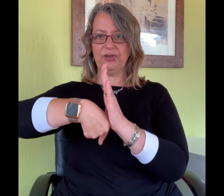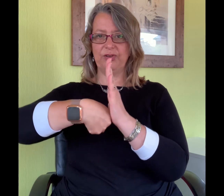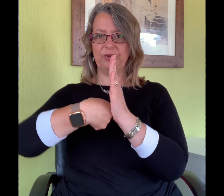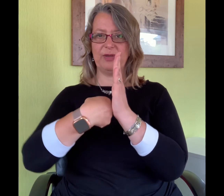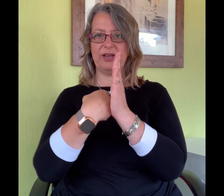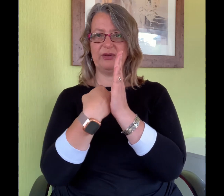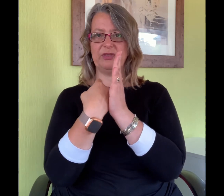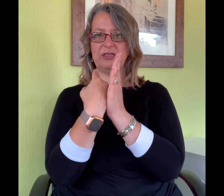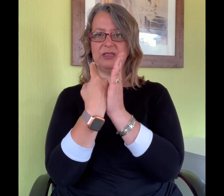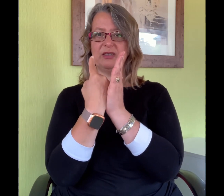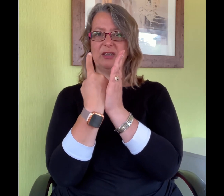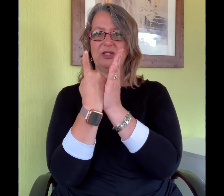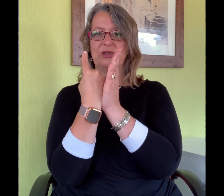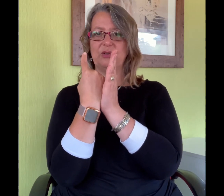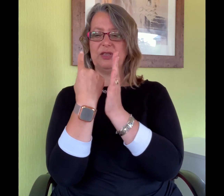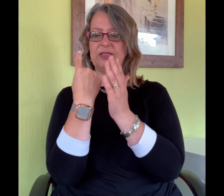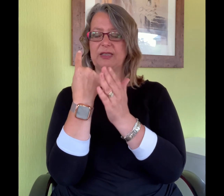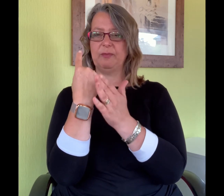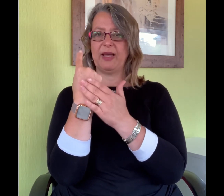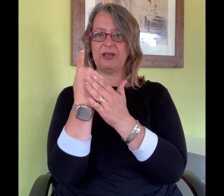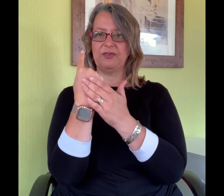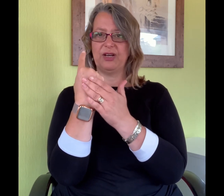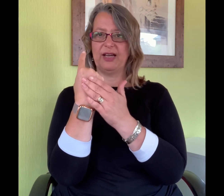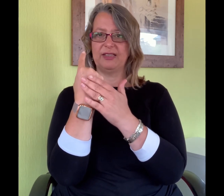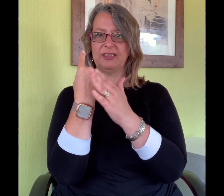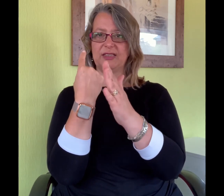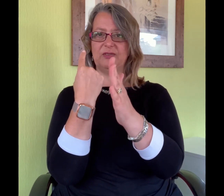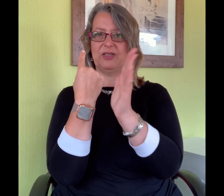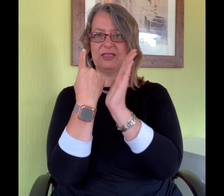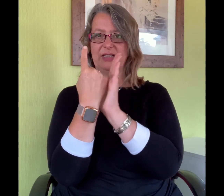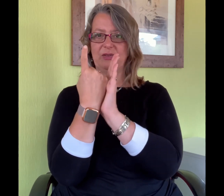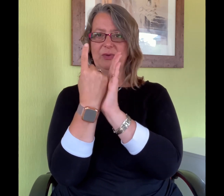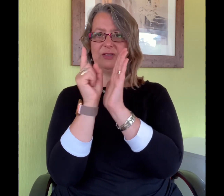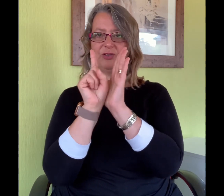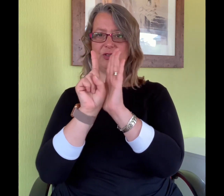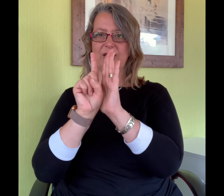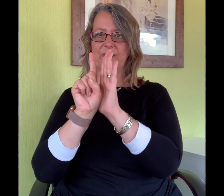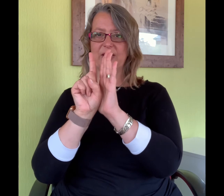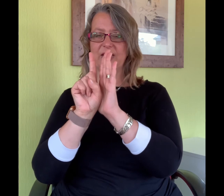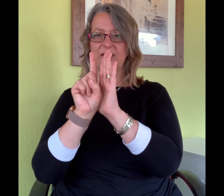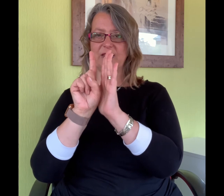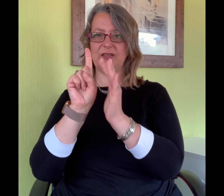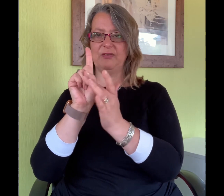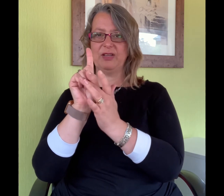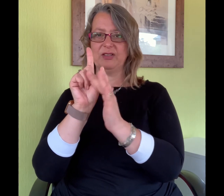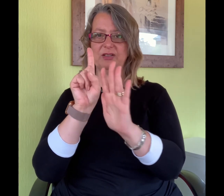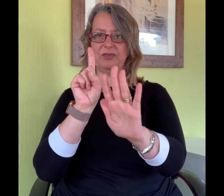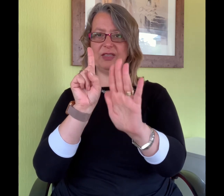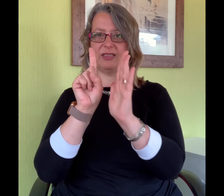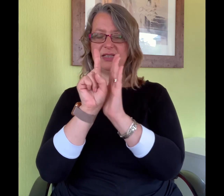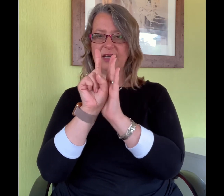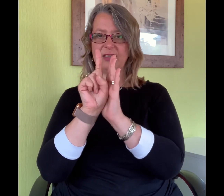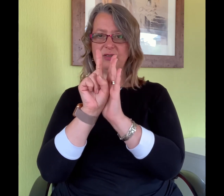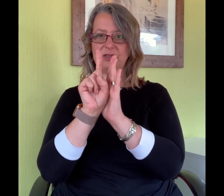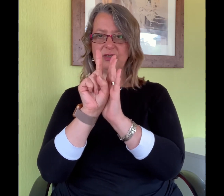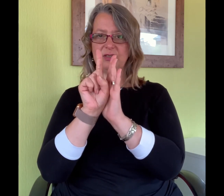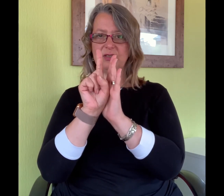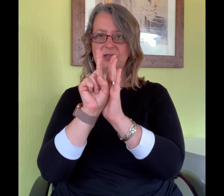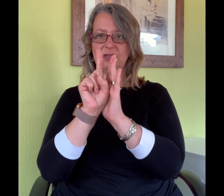the way around so that it's the back of your hand is facing out the way. So I'll show you that one again. The fingers are facing out, away